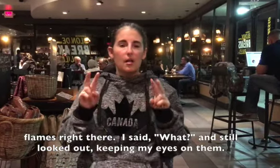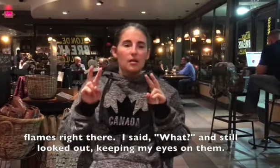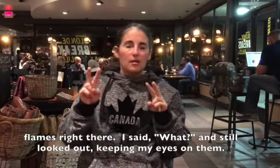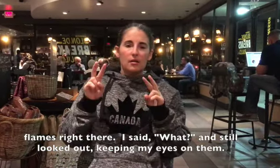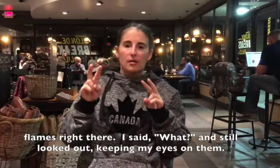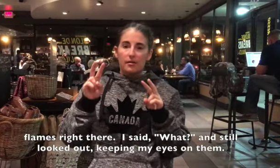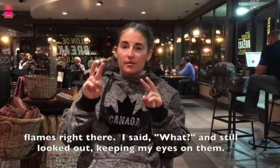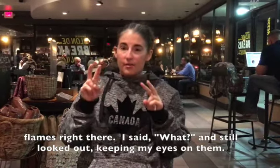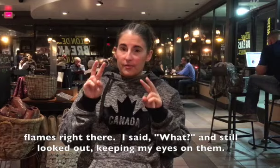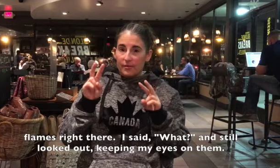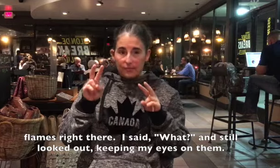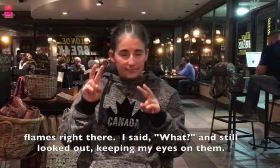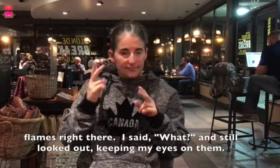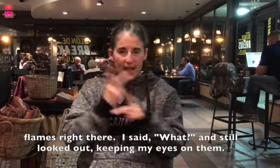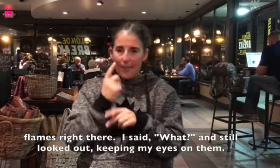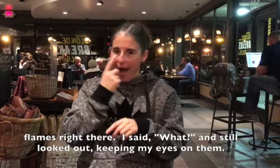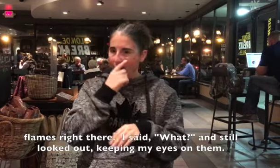looked out, keeping my eyes on them.